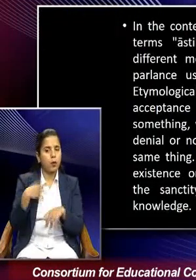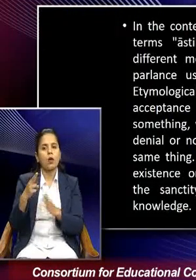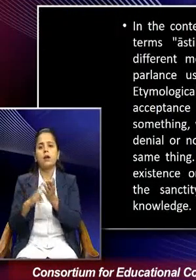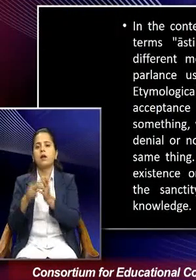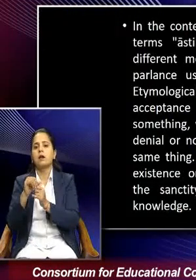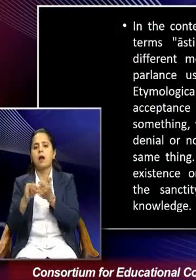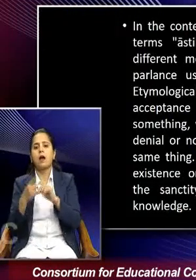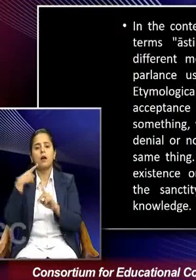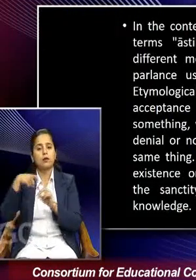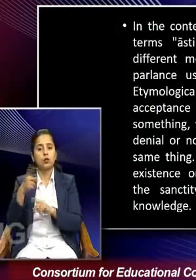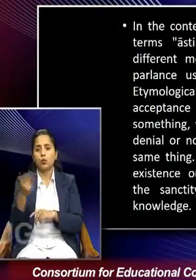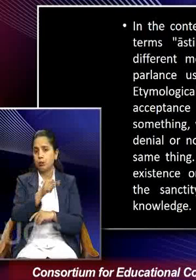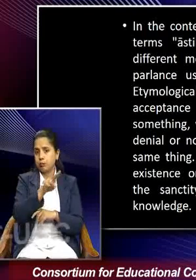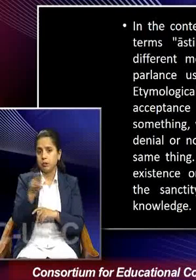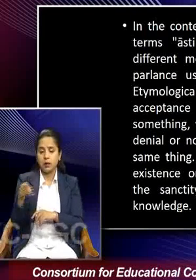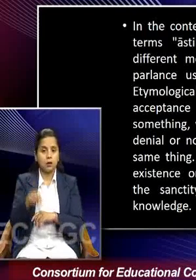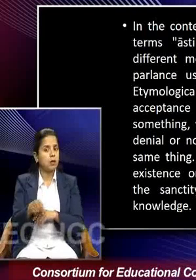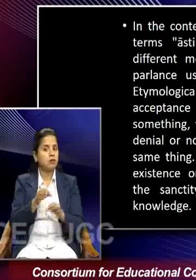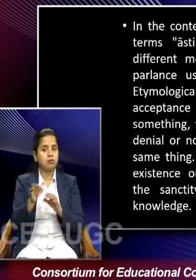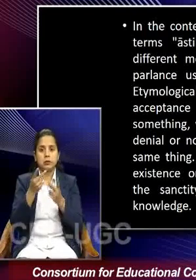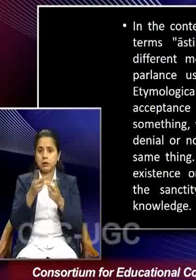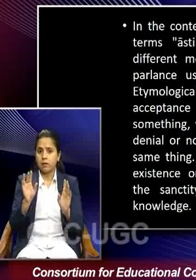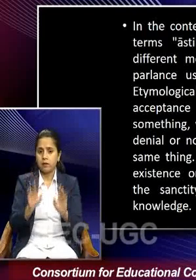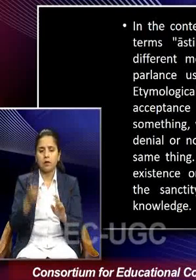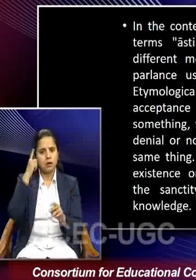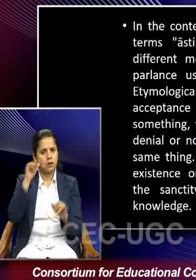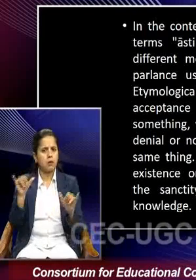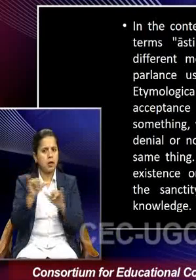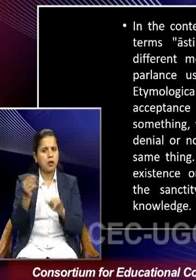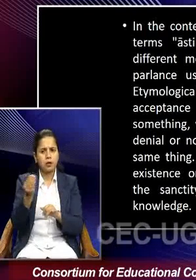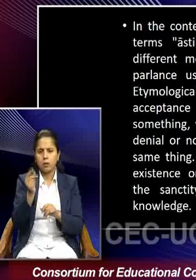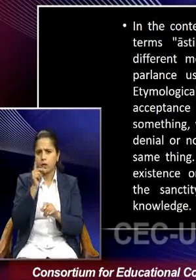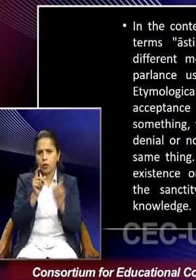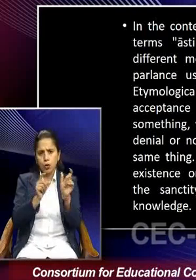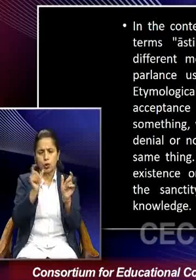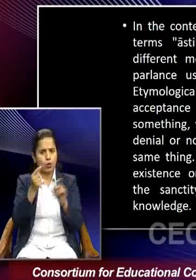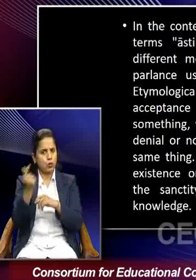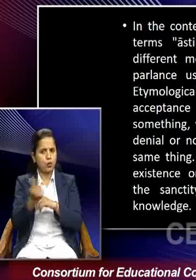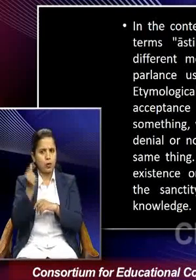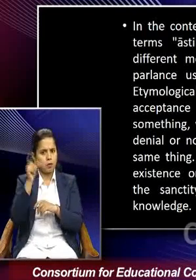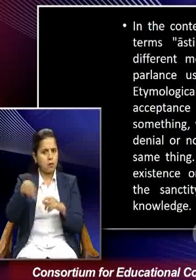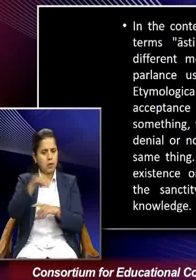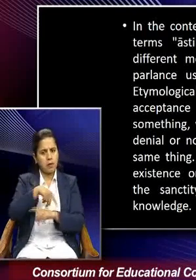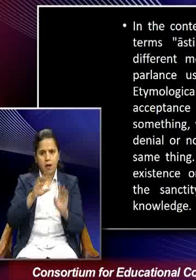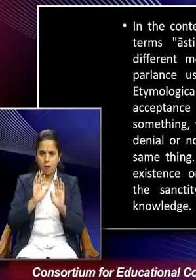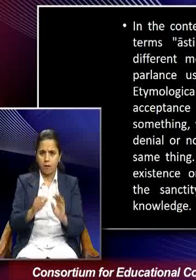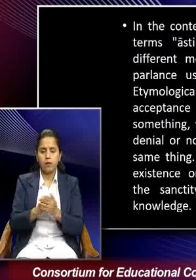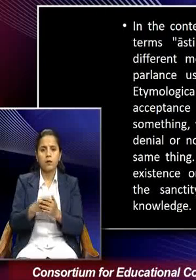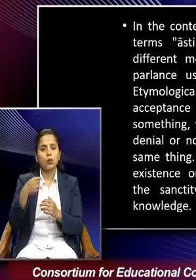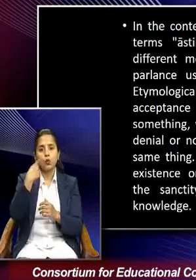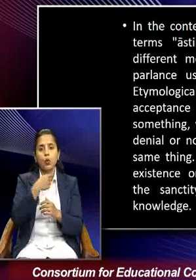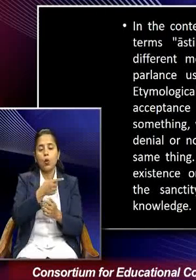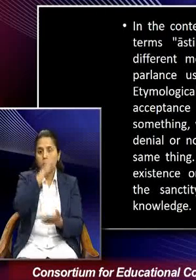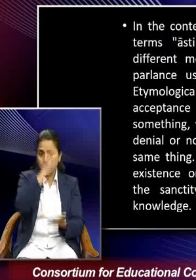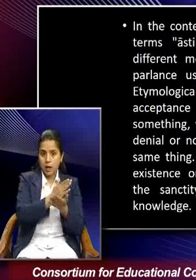a different meaning than their common perilous usage of theist and